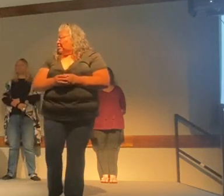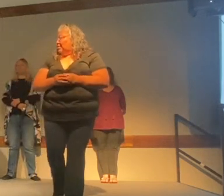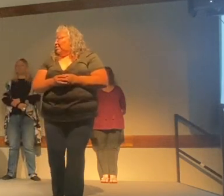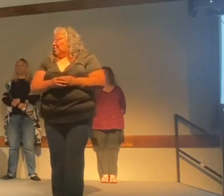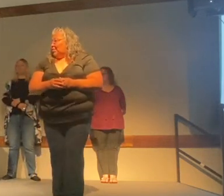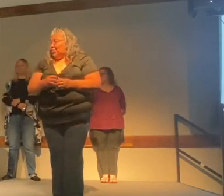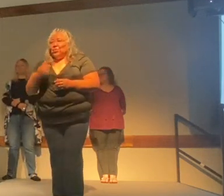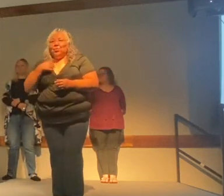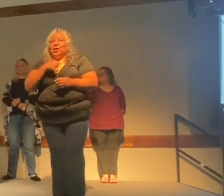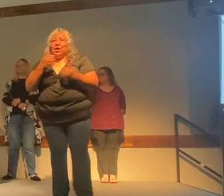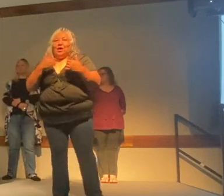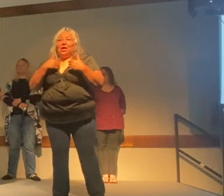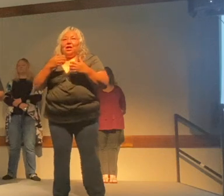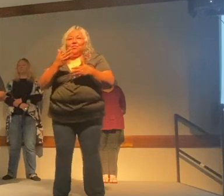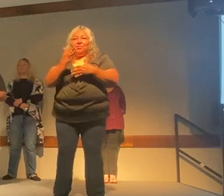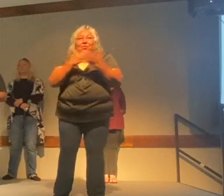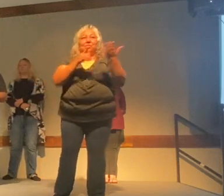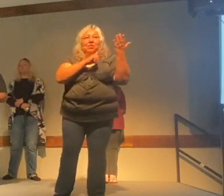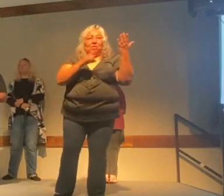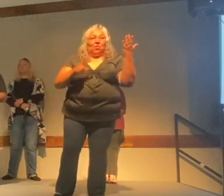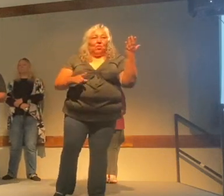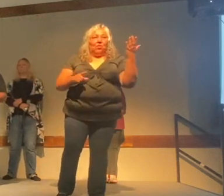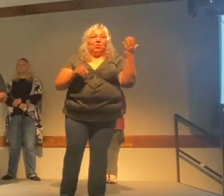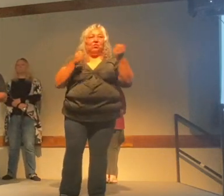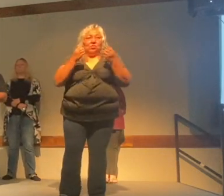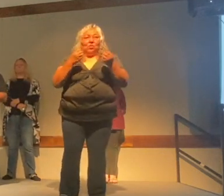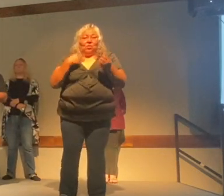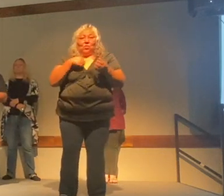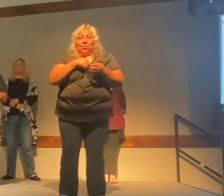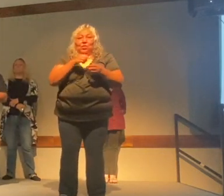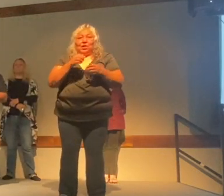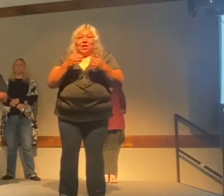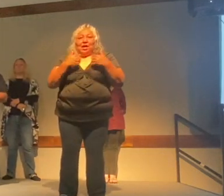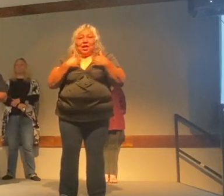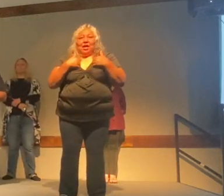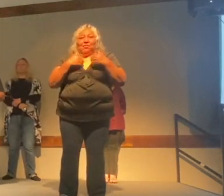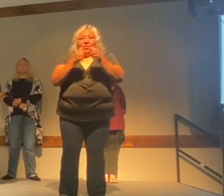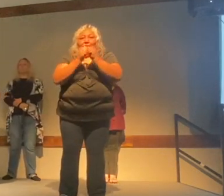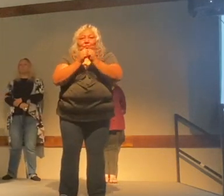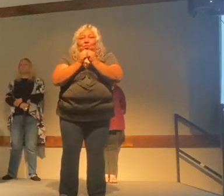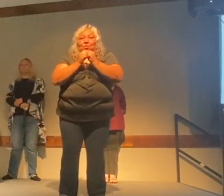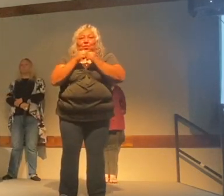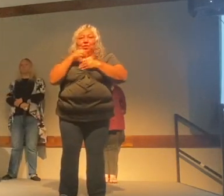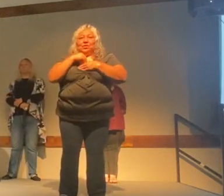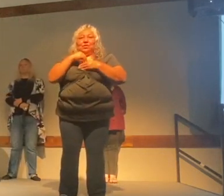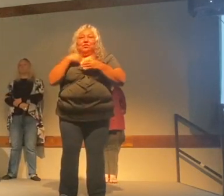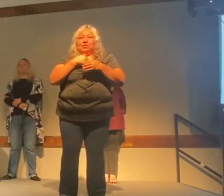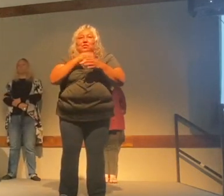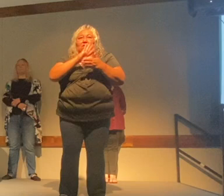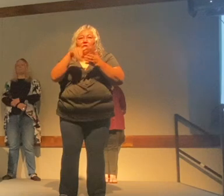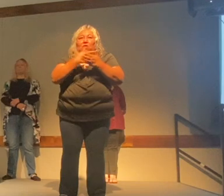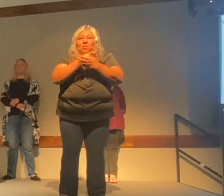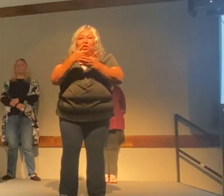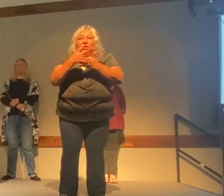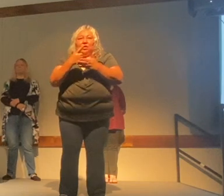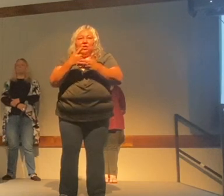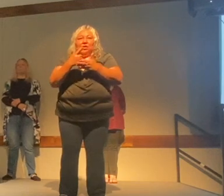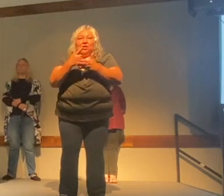Pieces of the Lord so that we have them with us all week long. I'm going to read